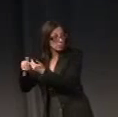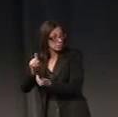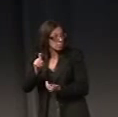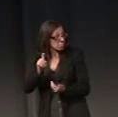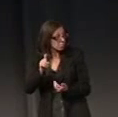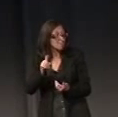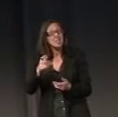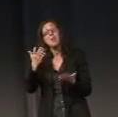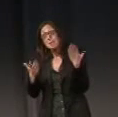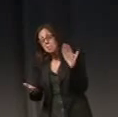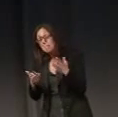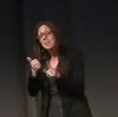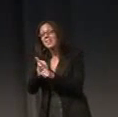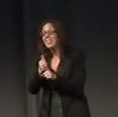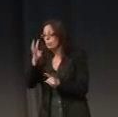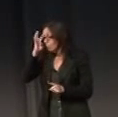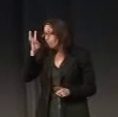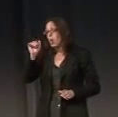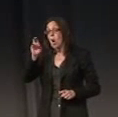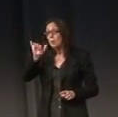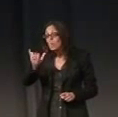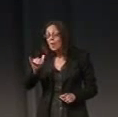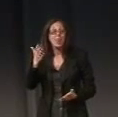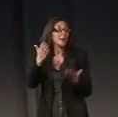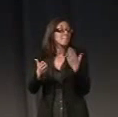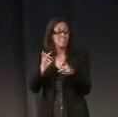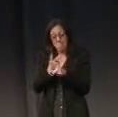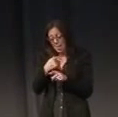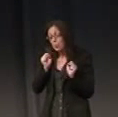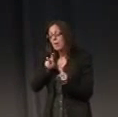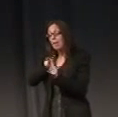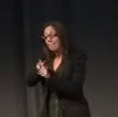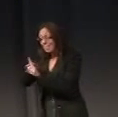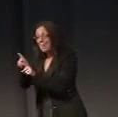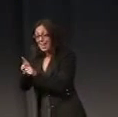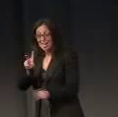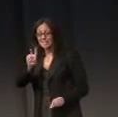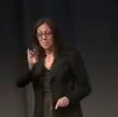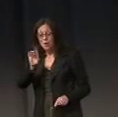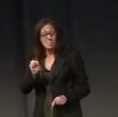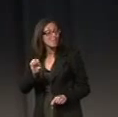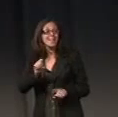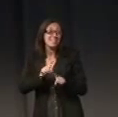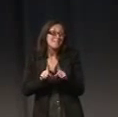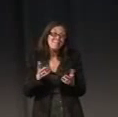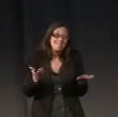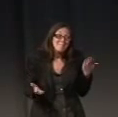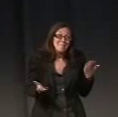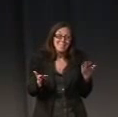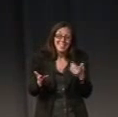as a way of assigning variables suggests precisely that its role is not random.